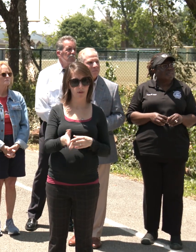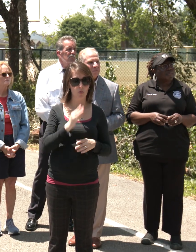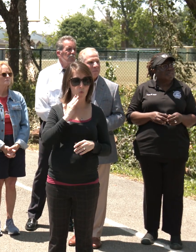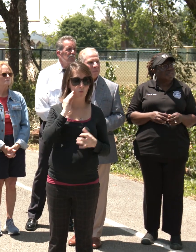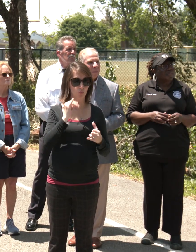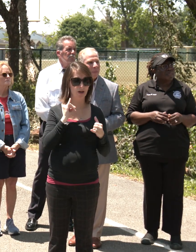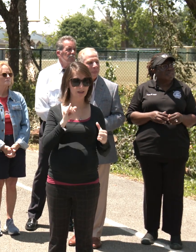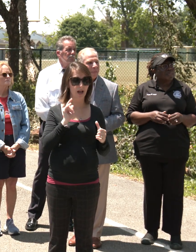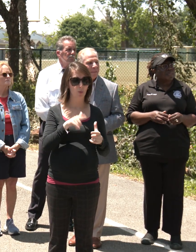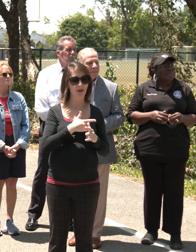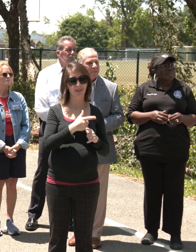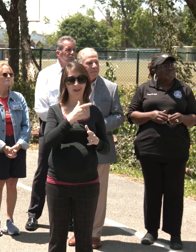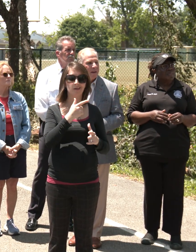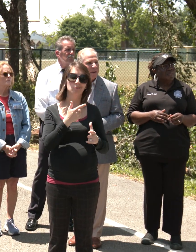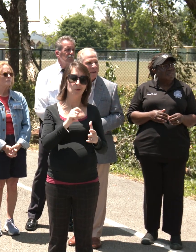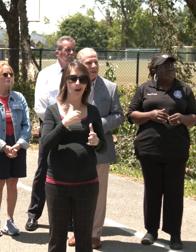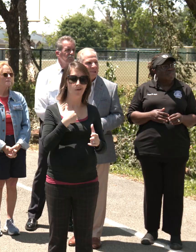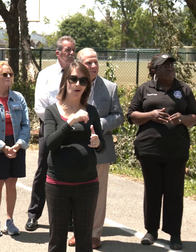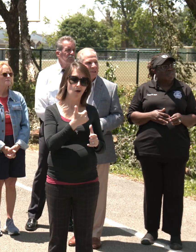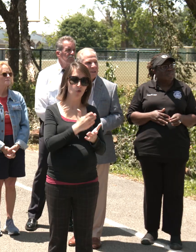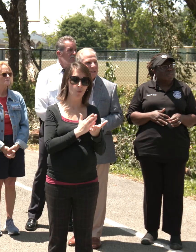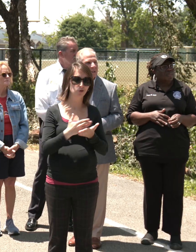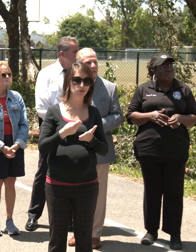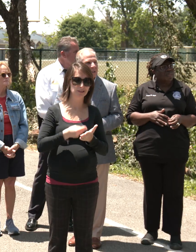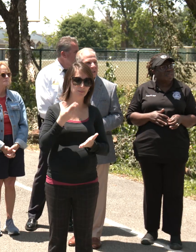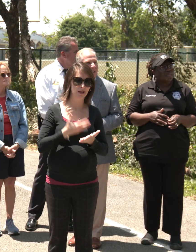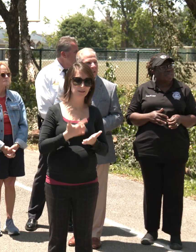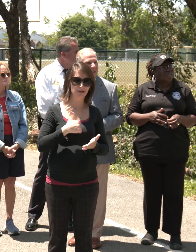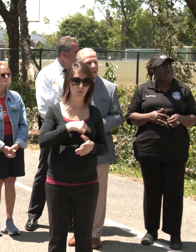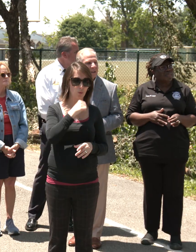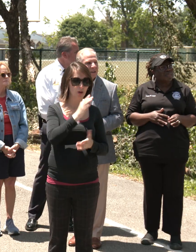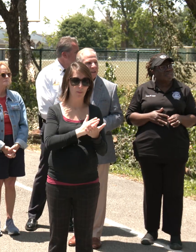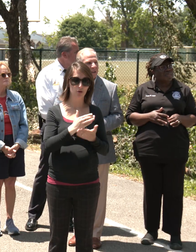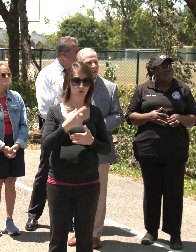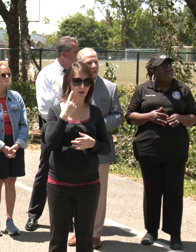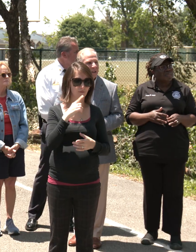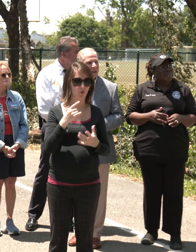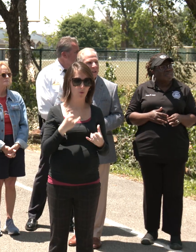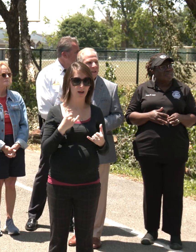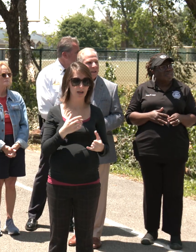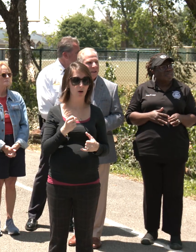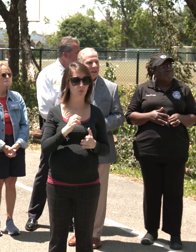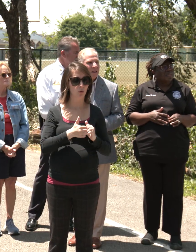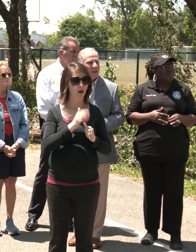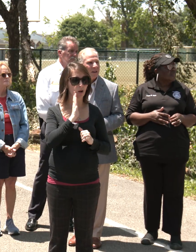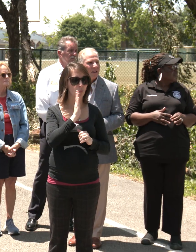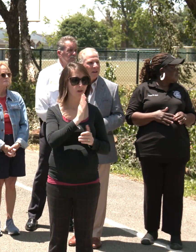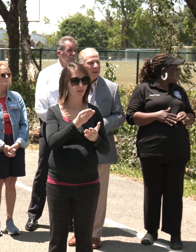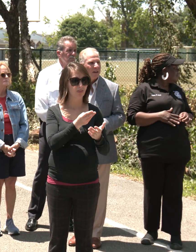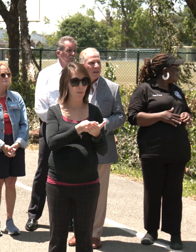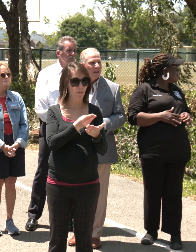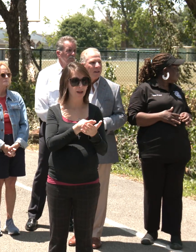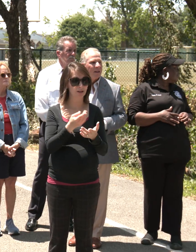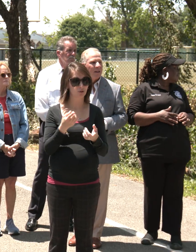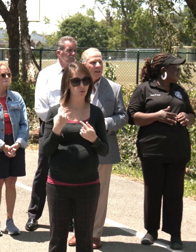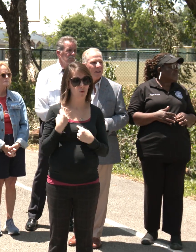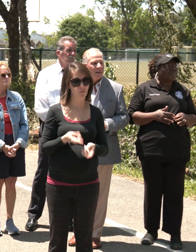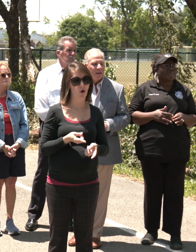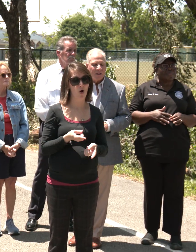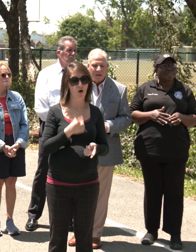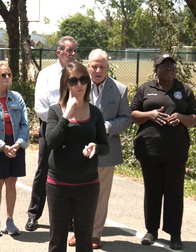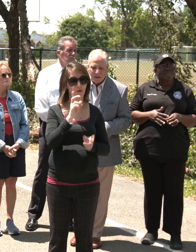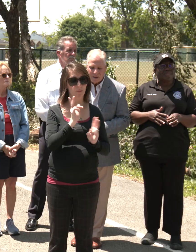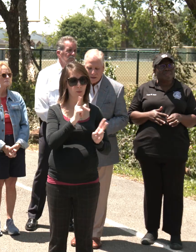going up that weren't quite budgeted for. And how will some of that funds be allocated towards those that are providing services for children